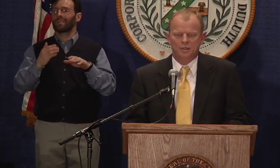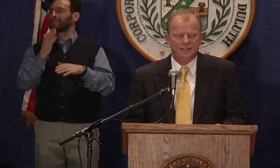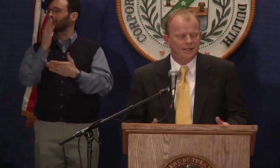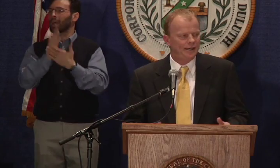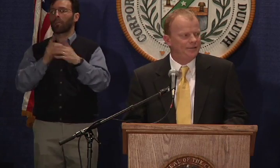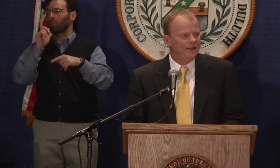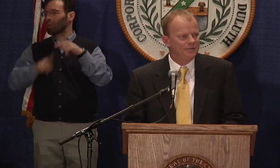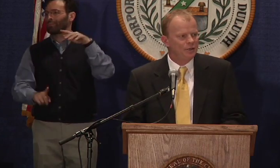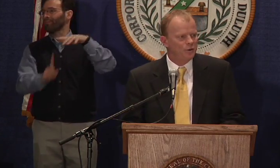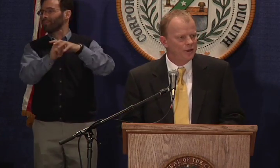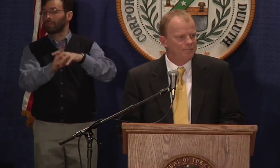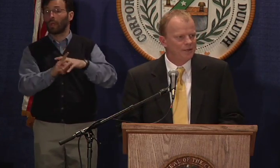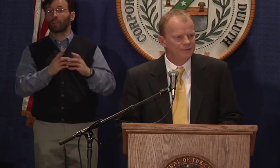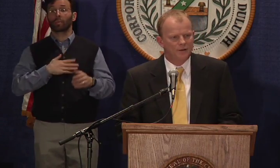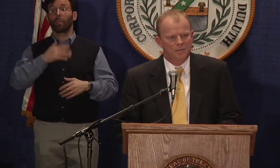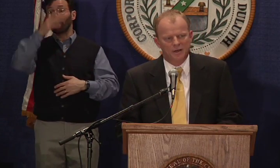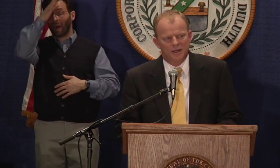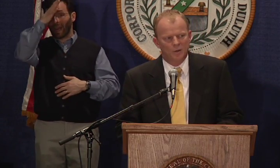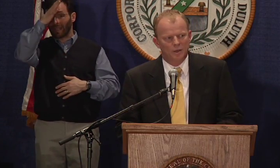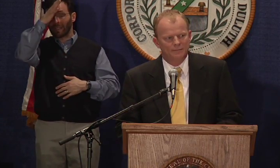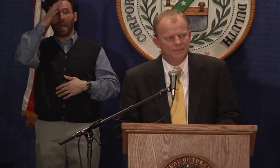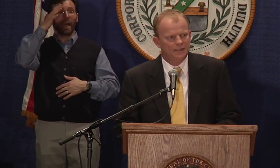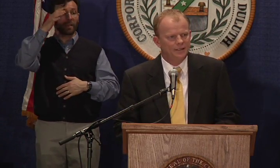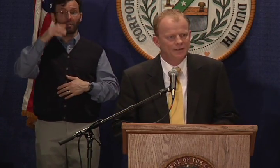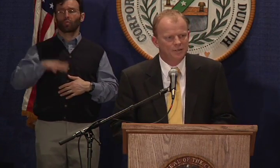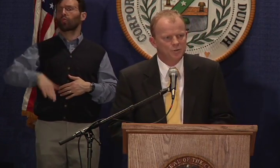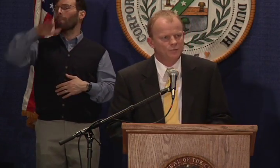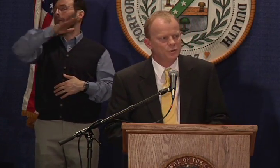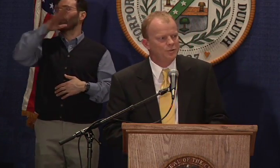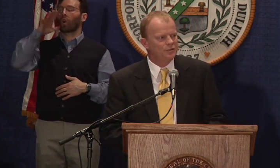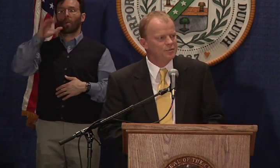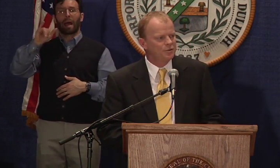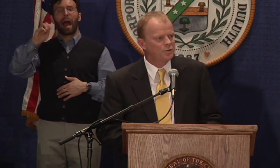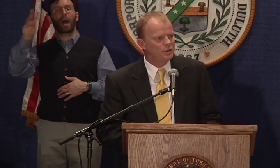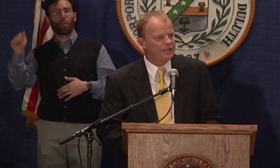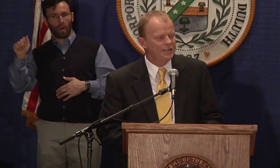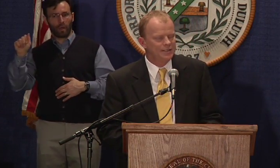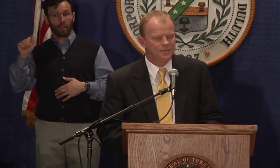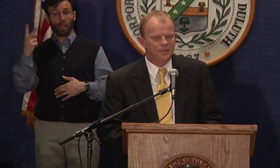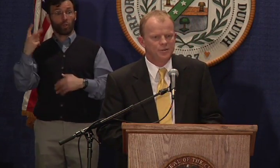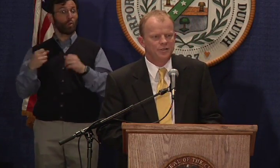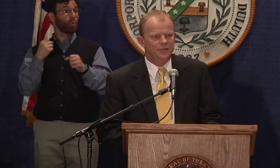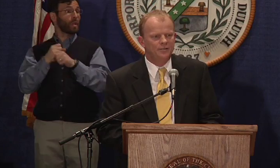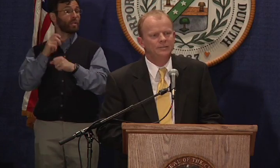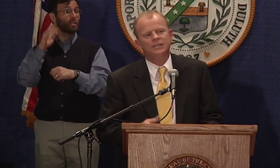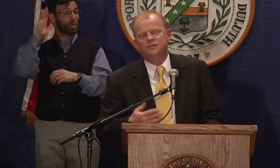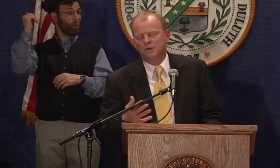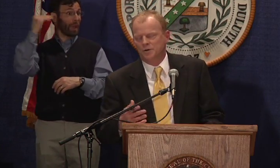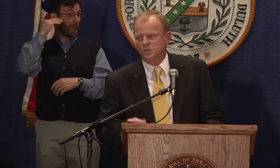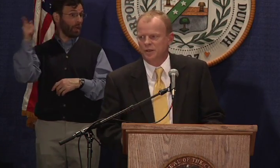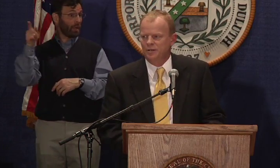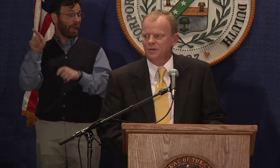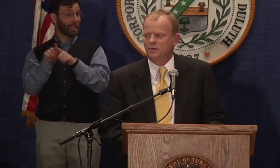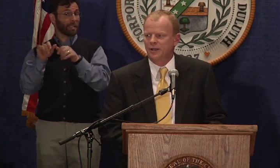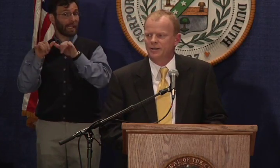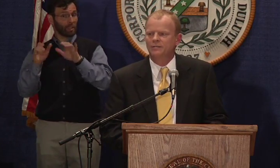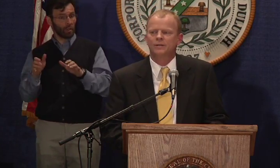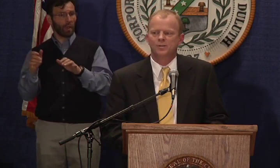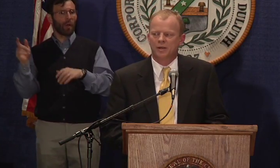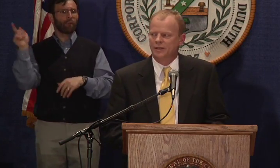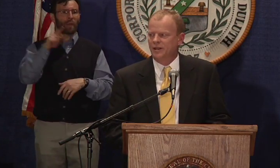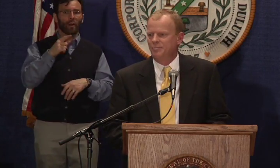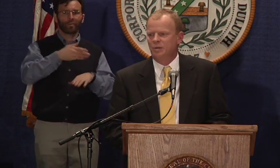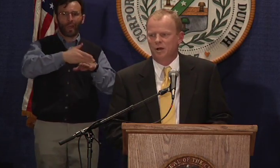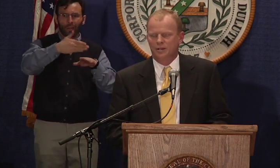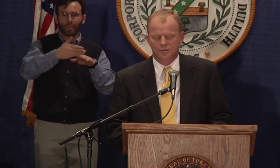in. So my dad, having grown up on a farm in Iowa and having served 2 years in Korea as an engineer, found his way to a grader